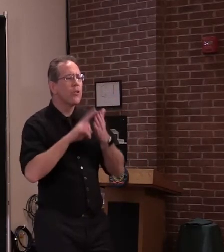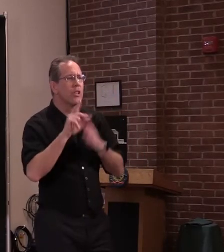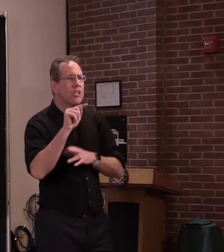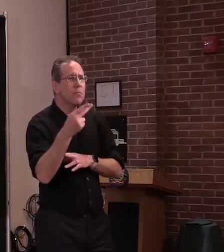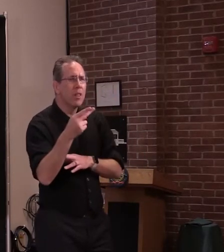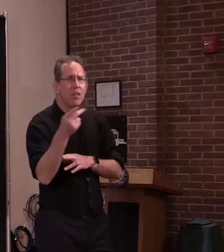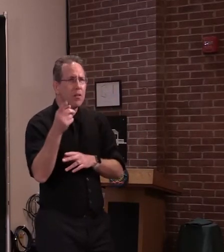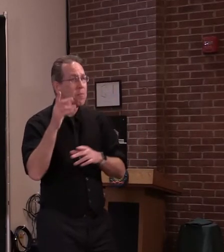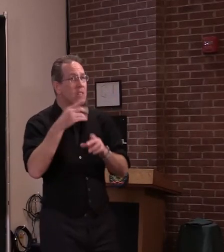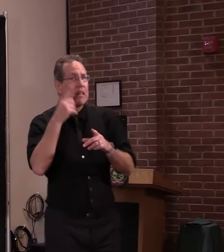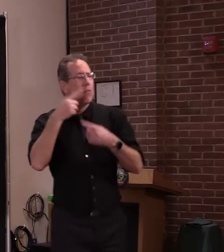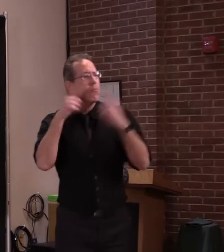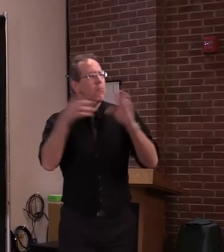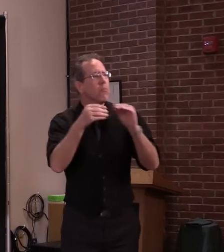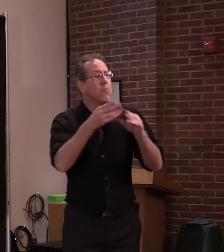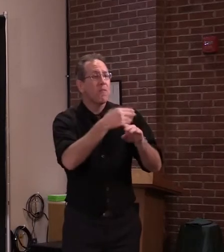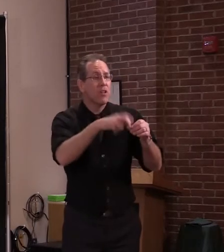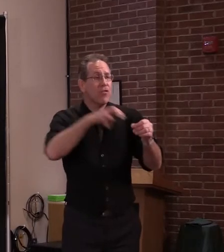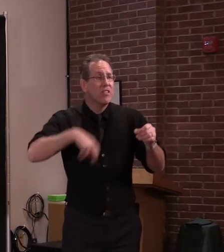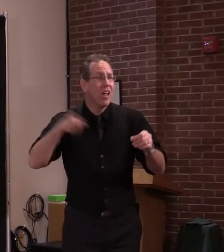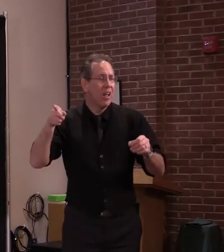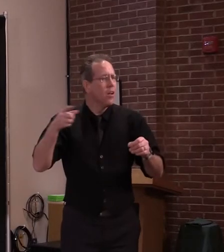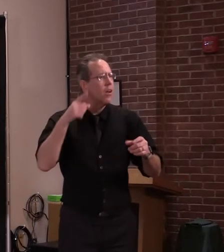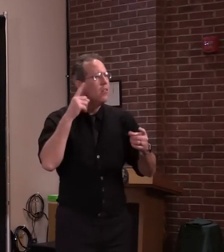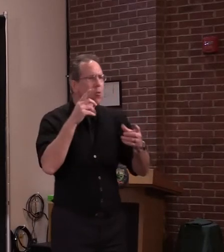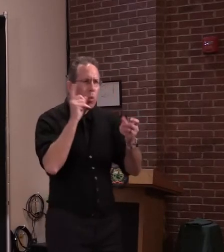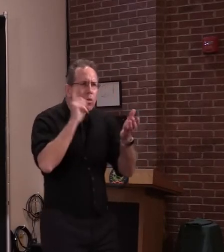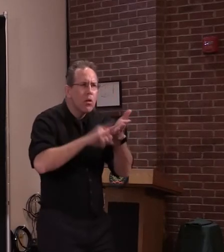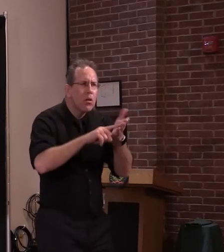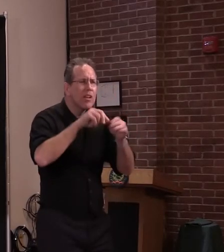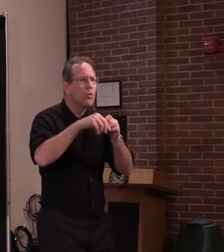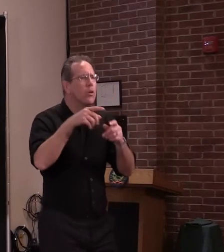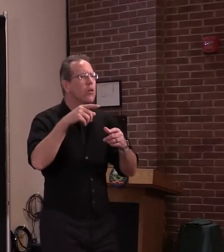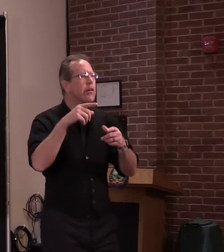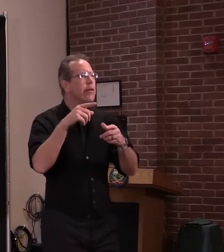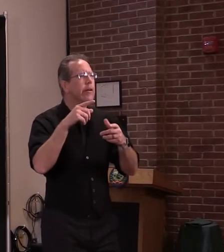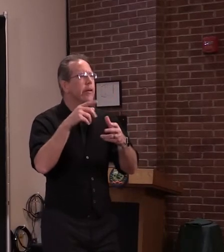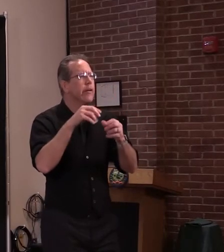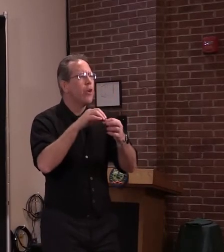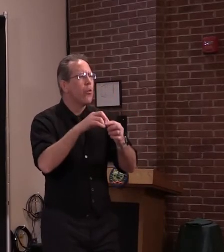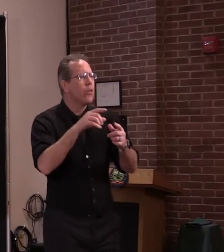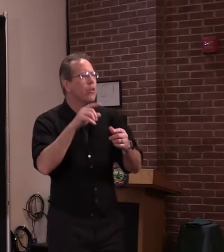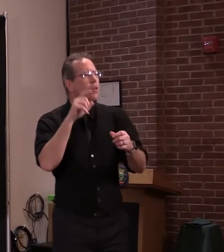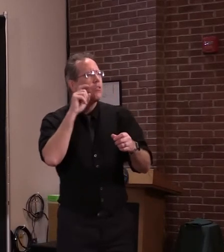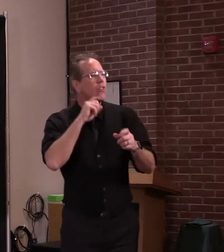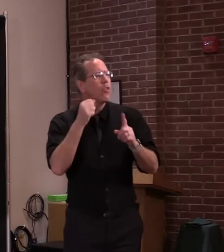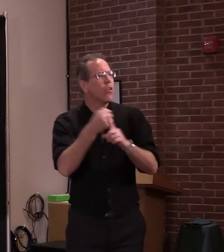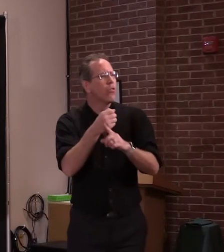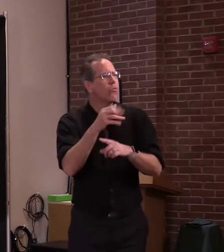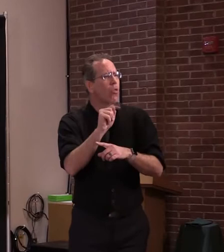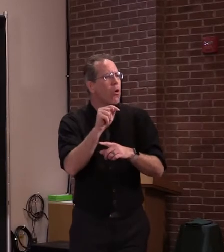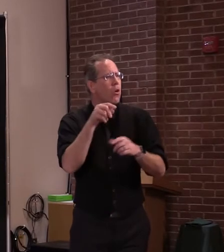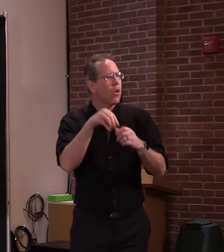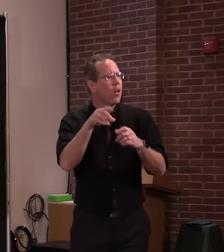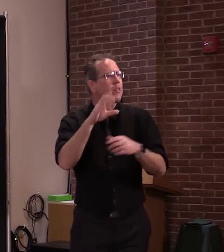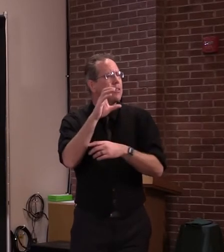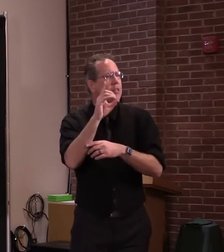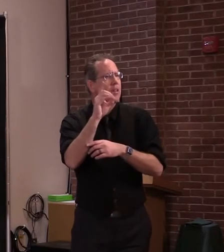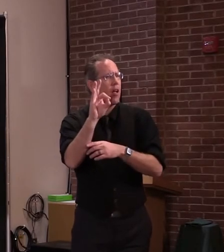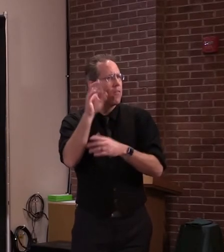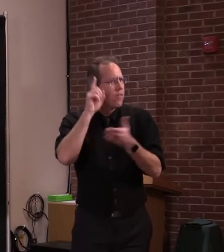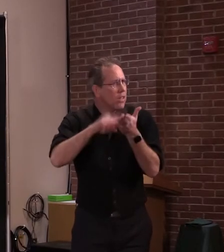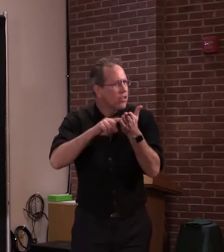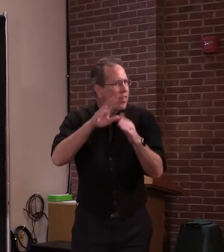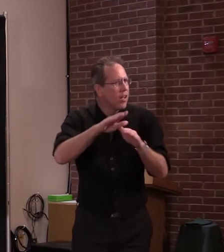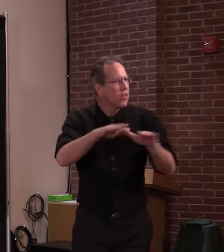a teacher from Georgia, Vermont, who was arrested for sexually assaulting a student. It appears that he was